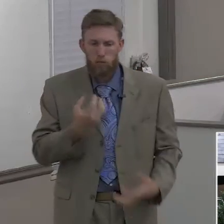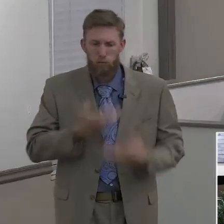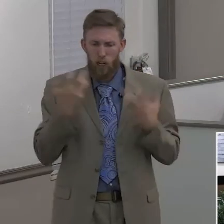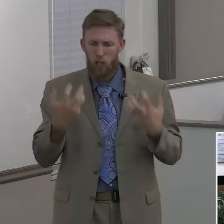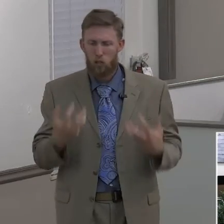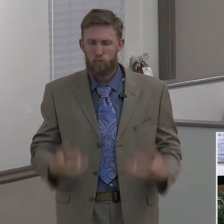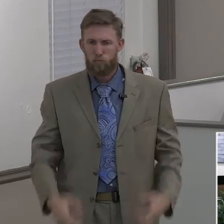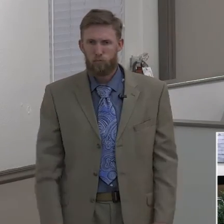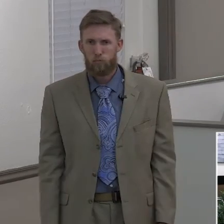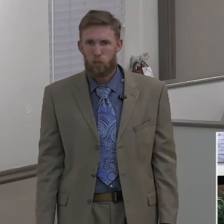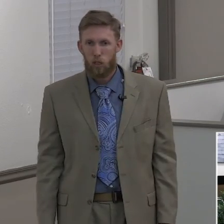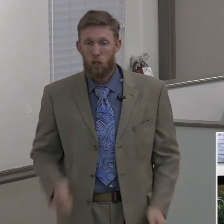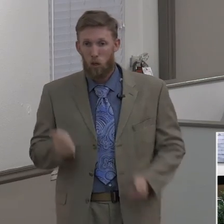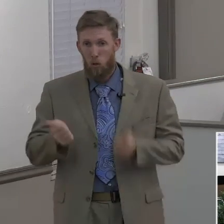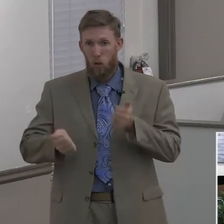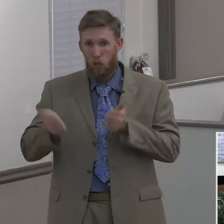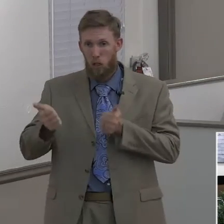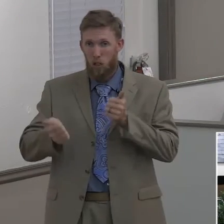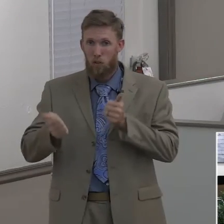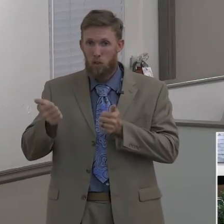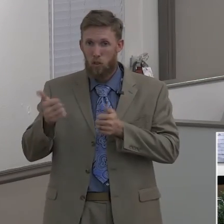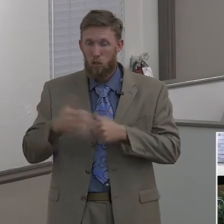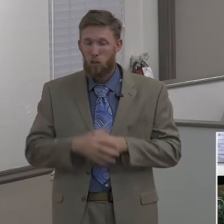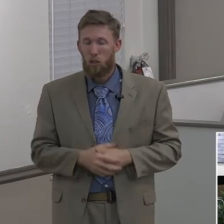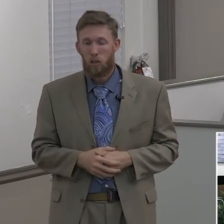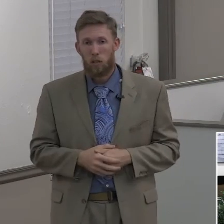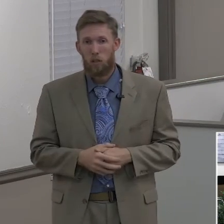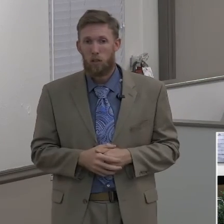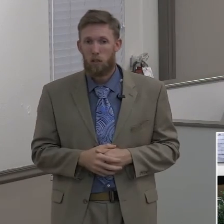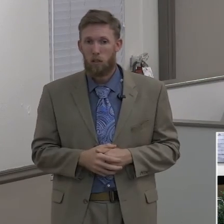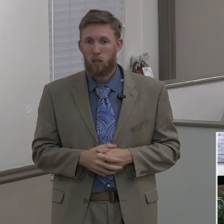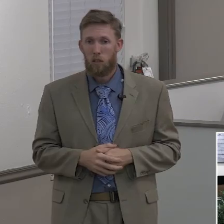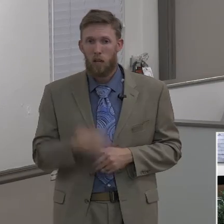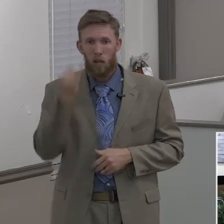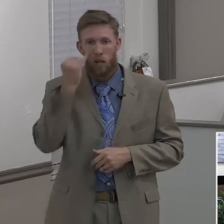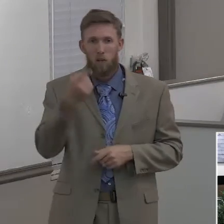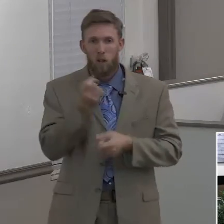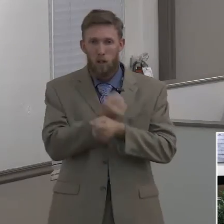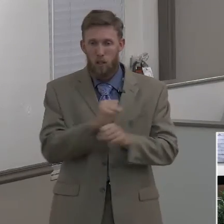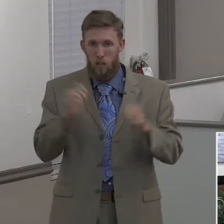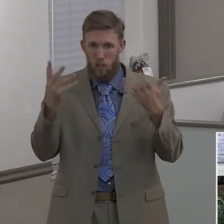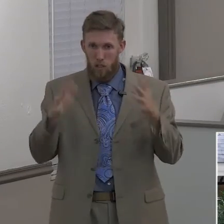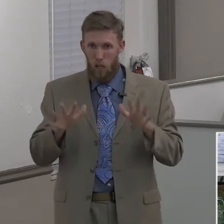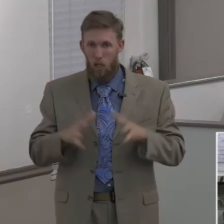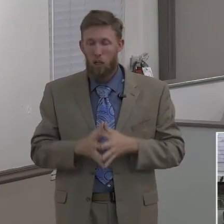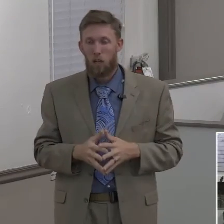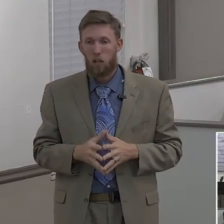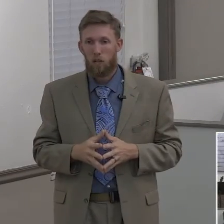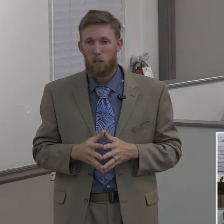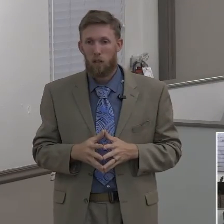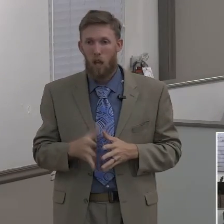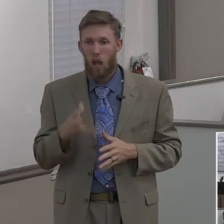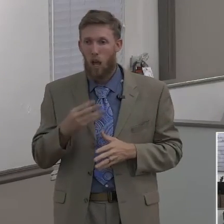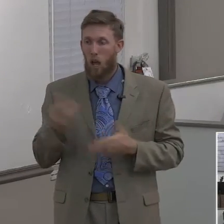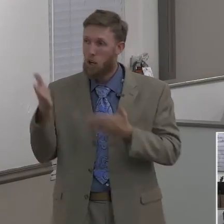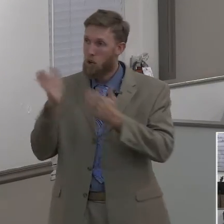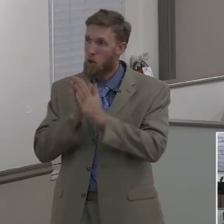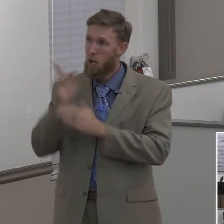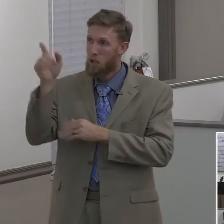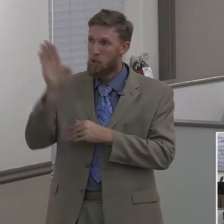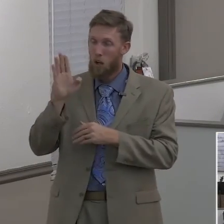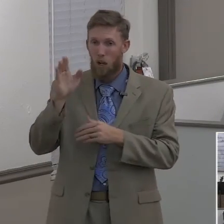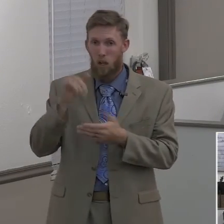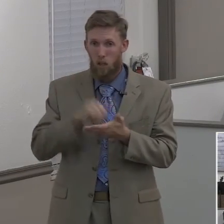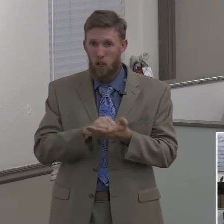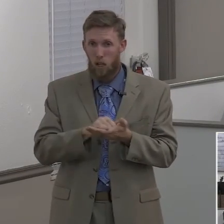It's your choice. Now, if you're saved here tonight, You ask God that question,